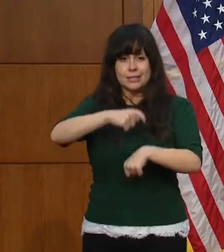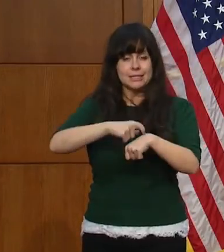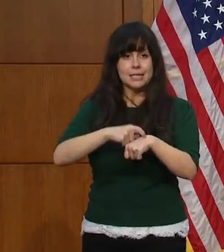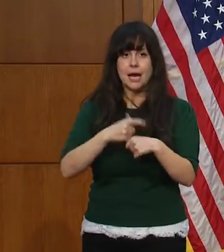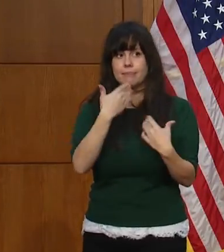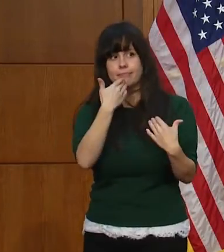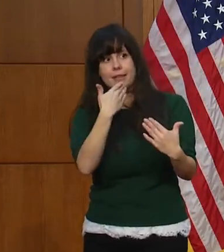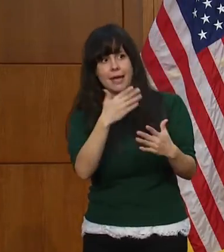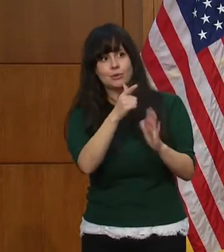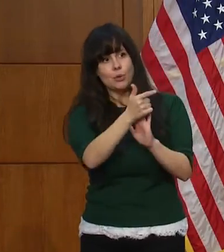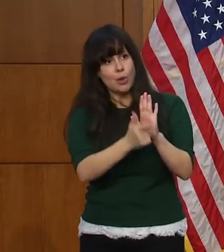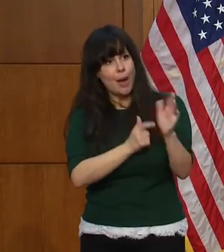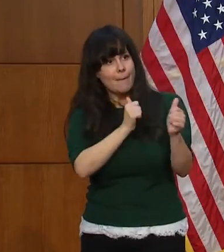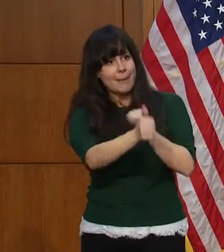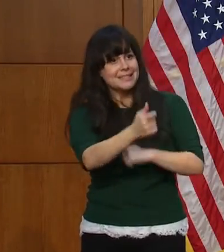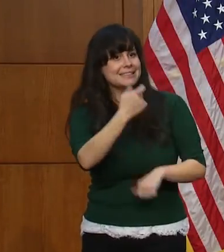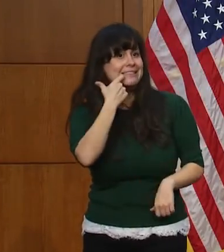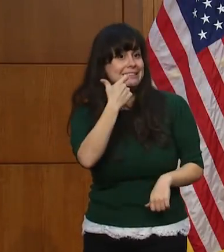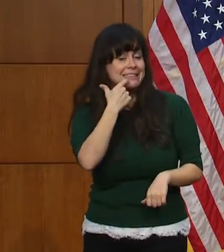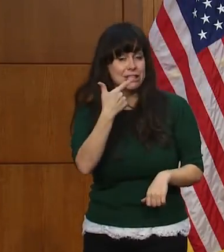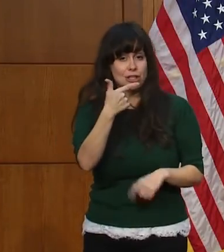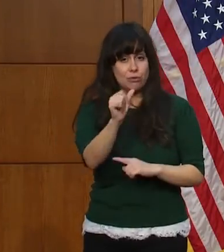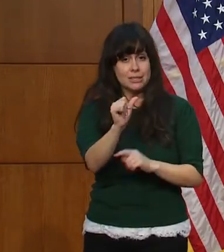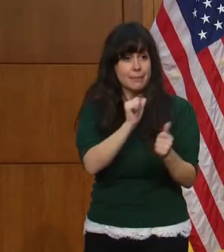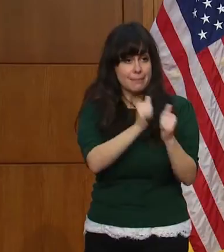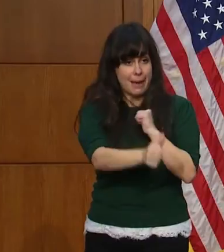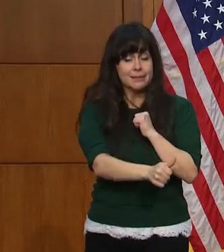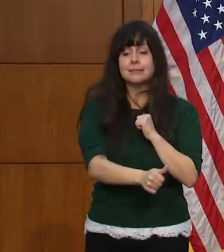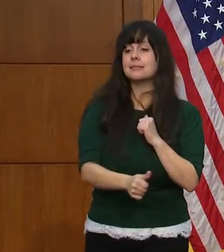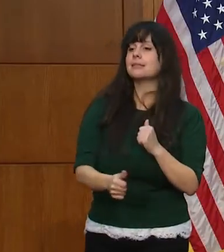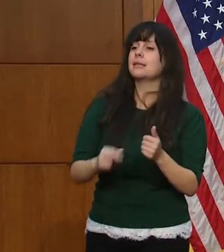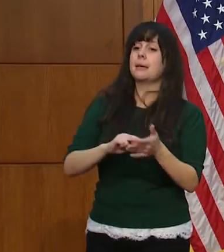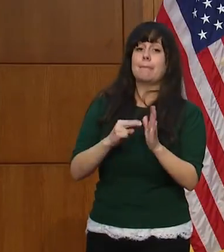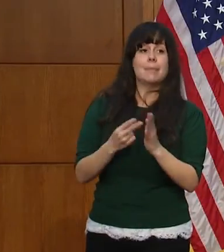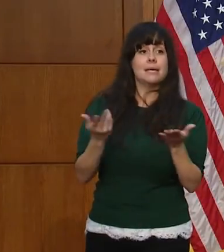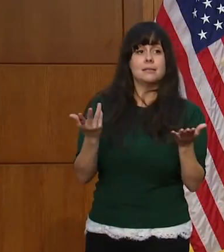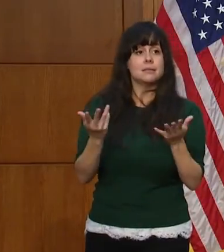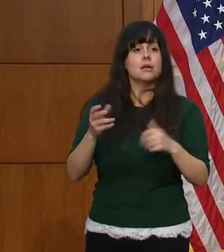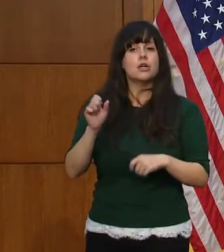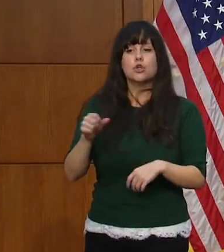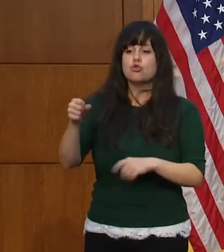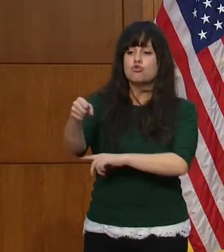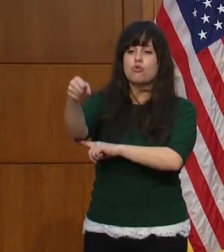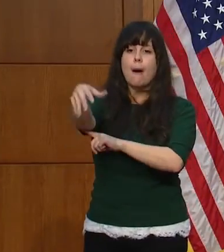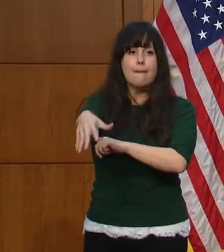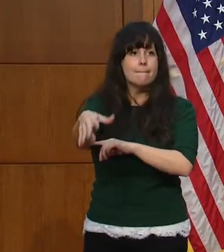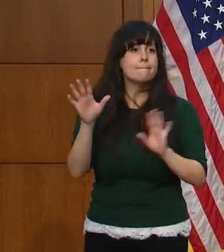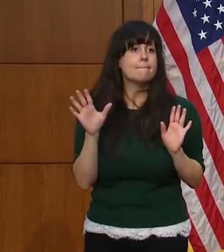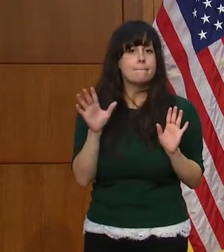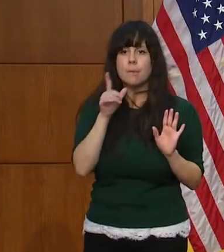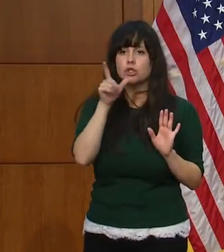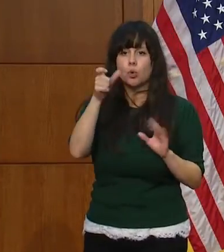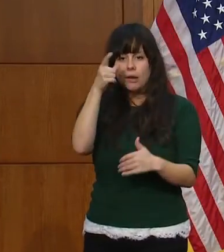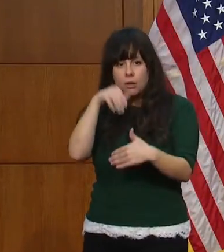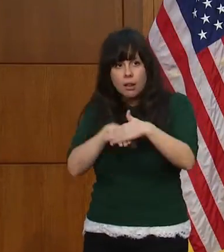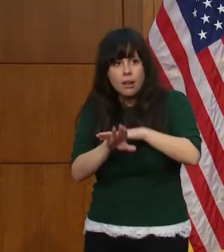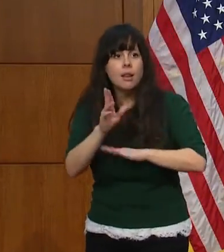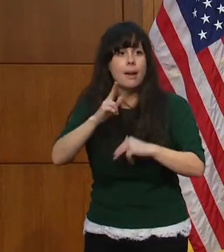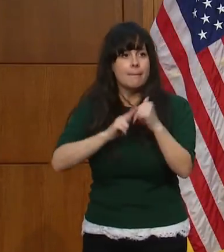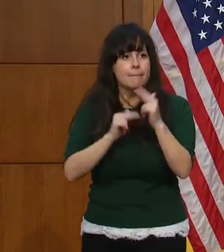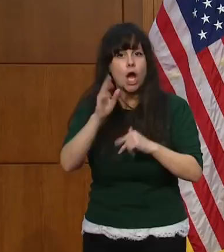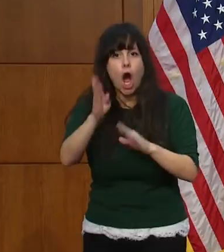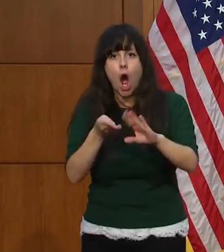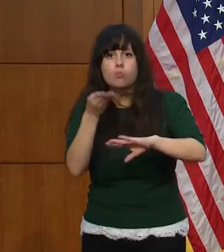to legislation just passed by the General Assembly, you can use a drop-off location. Secure